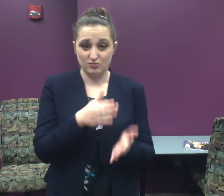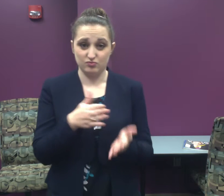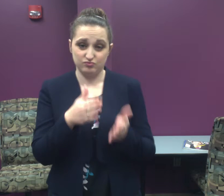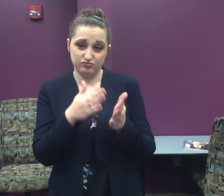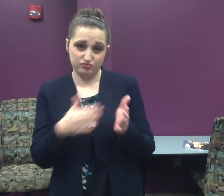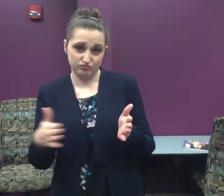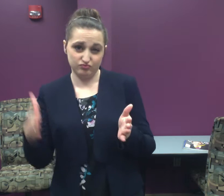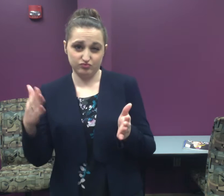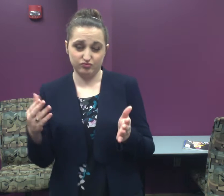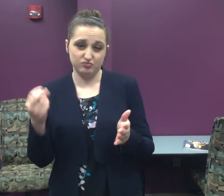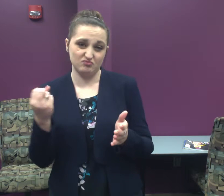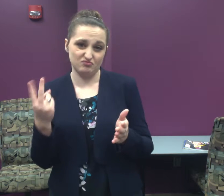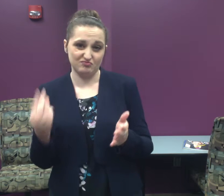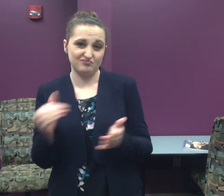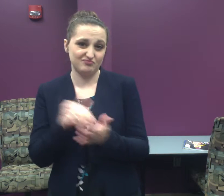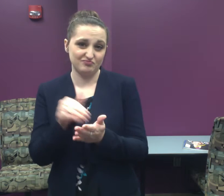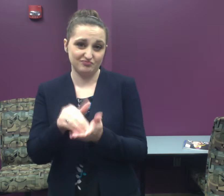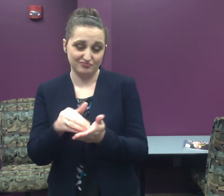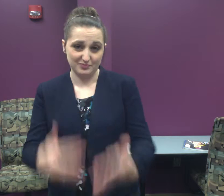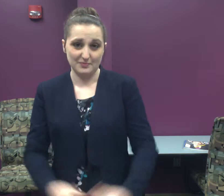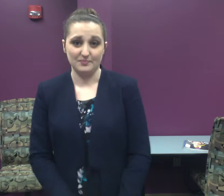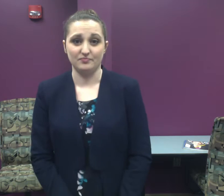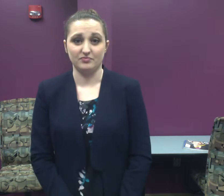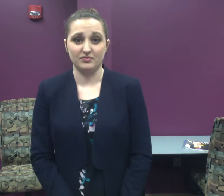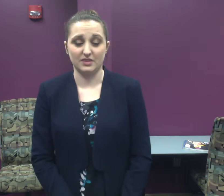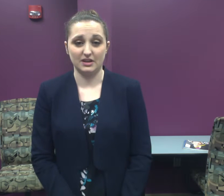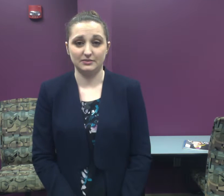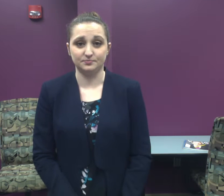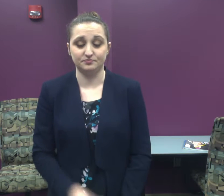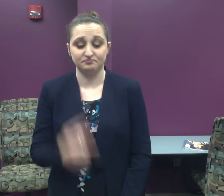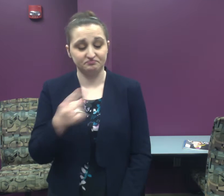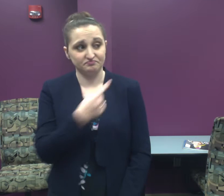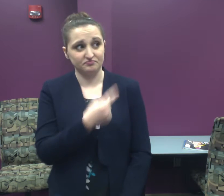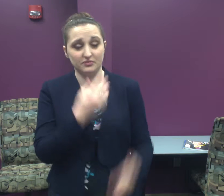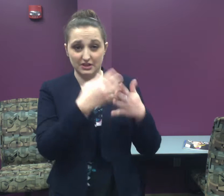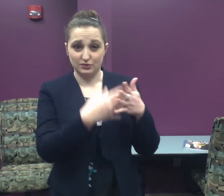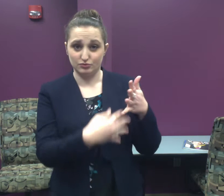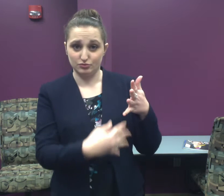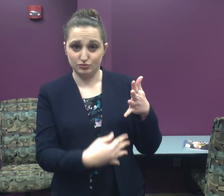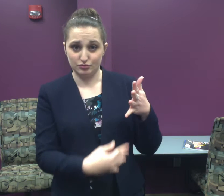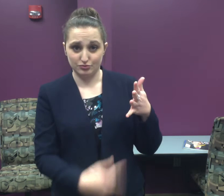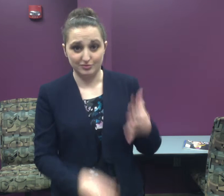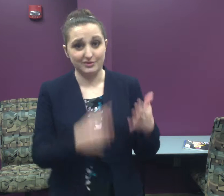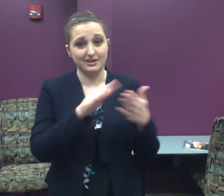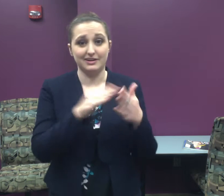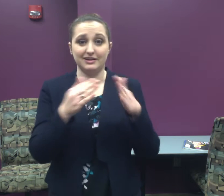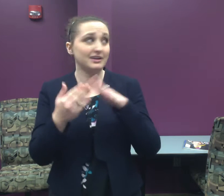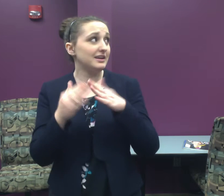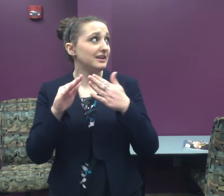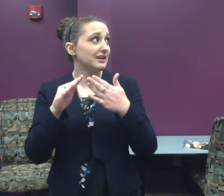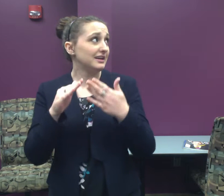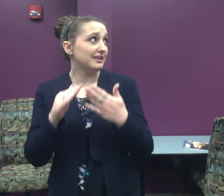towns, 70,000 villages. There again, the distinction between town and village would be a demographic distinction